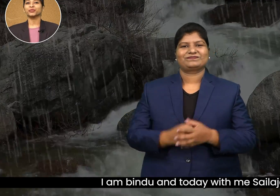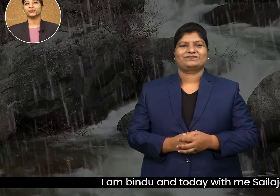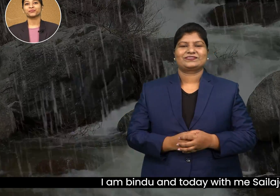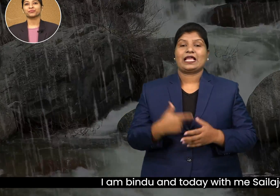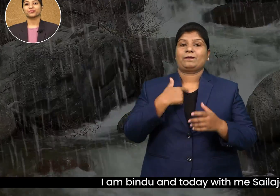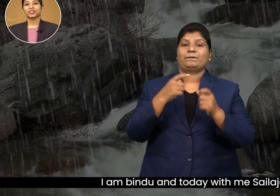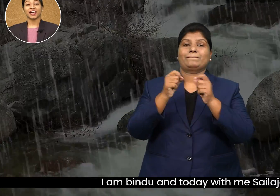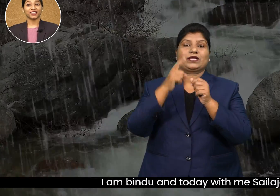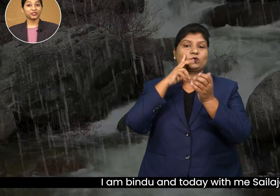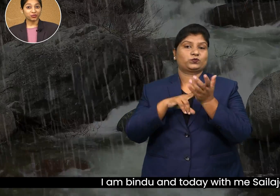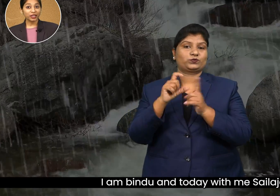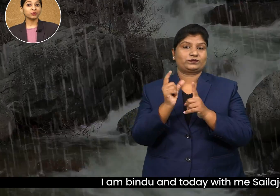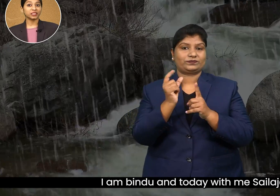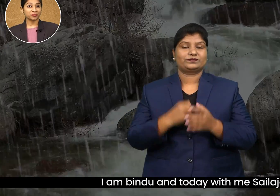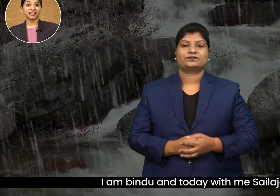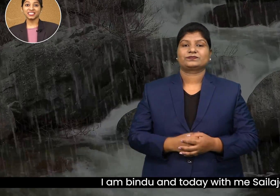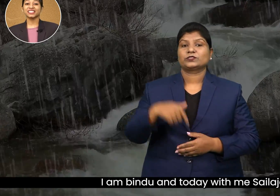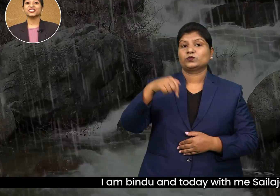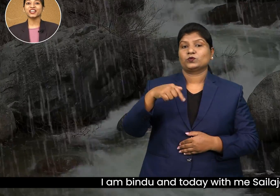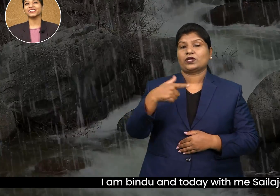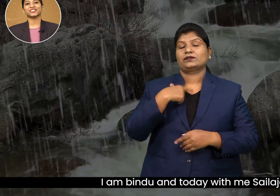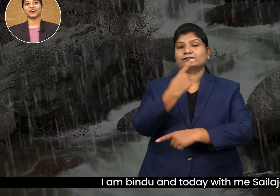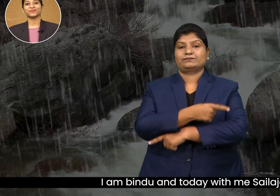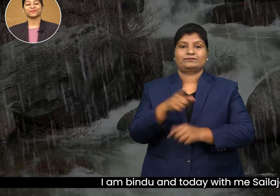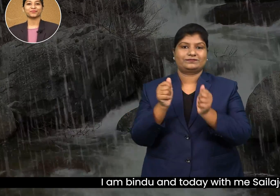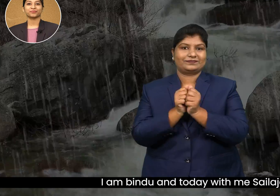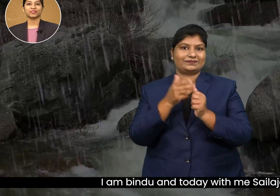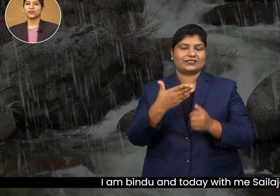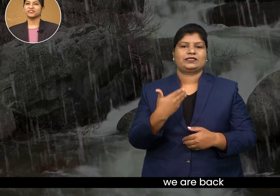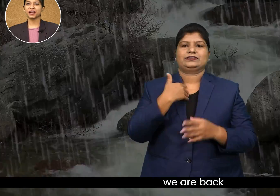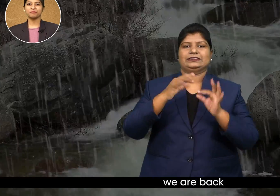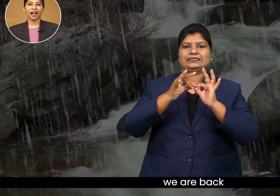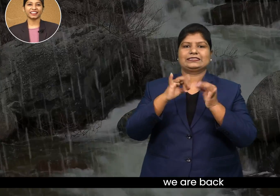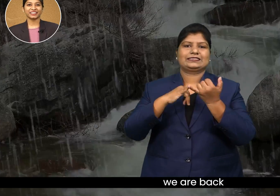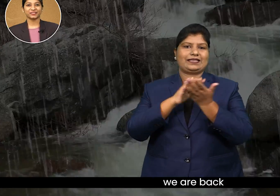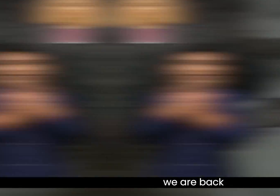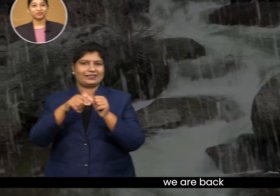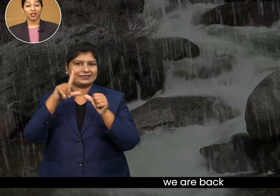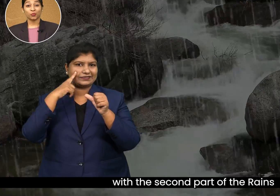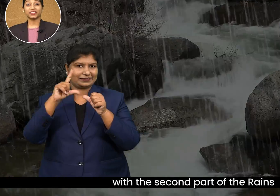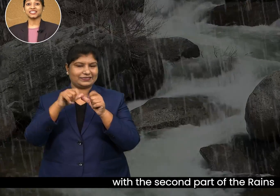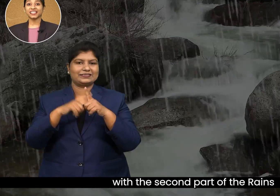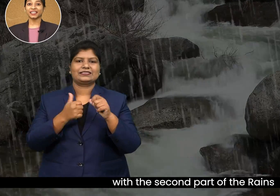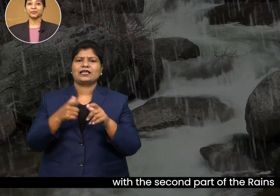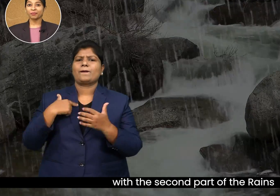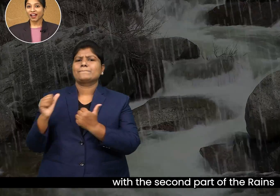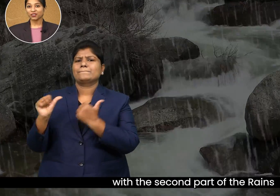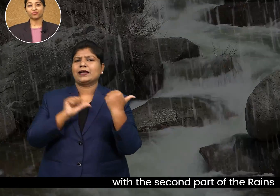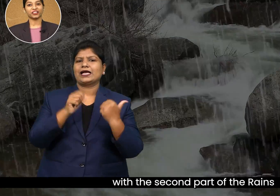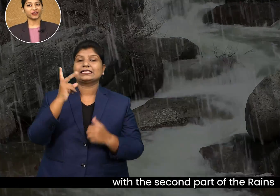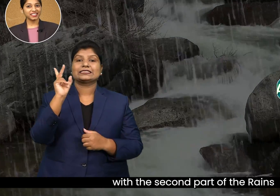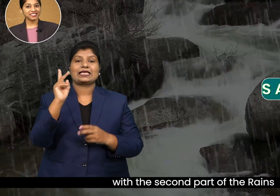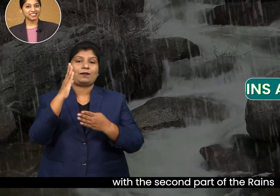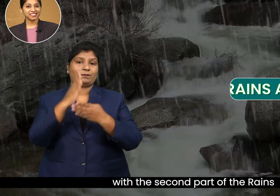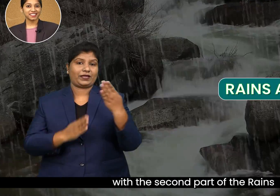I am Bindu, and today with me is Shailaja. We are back with the second part